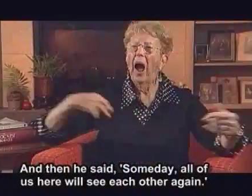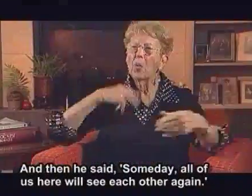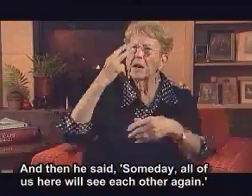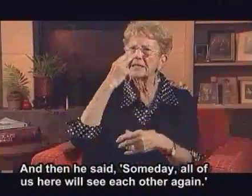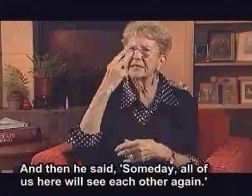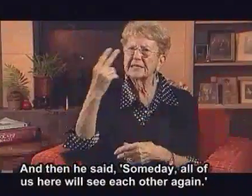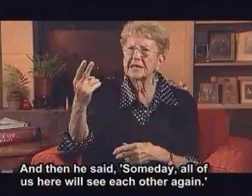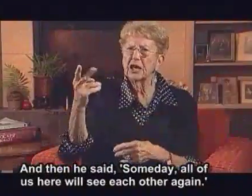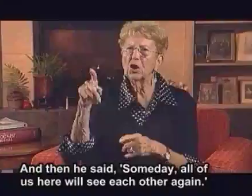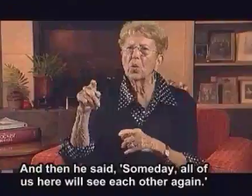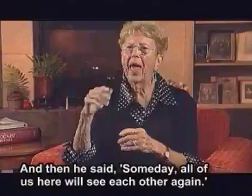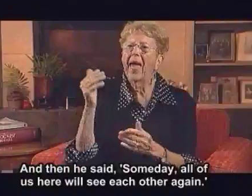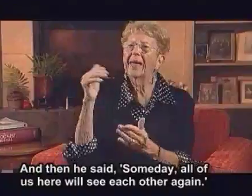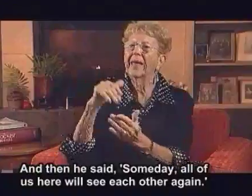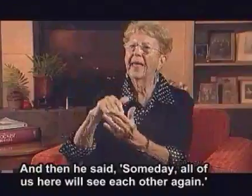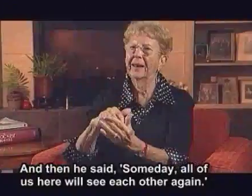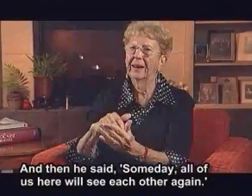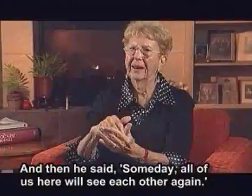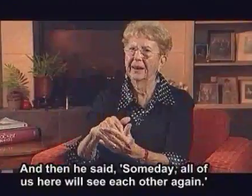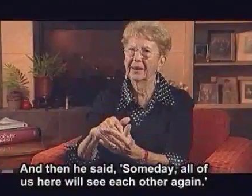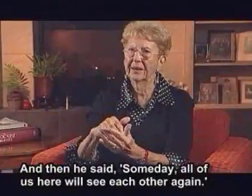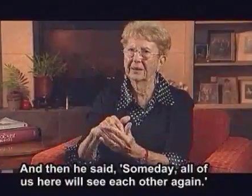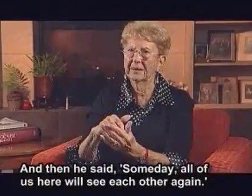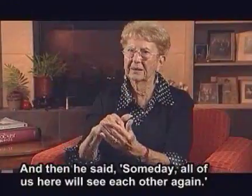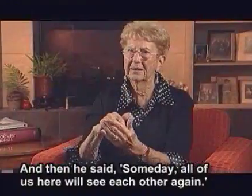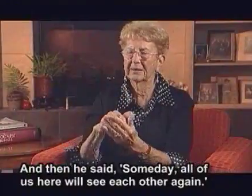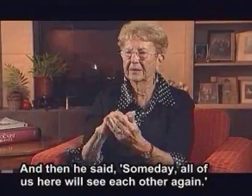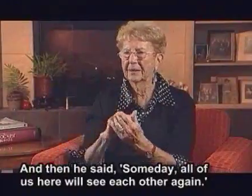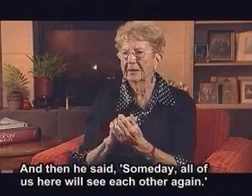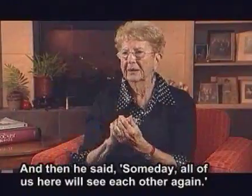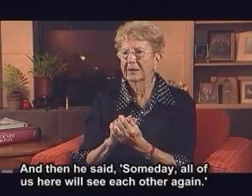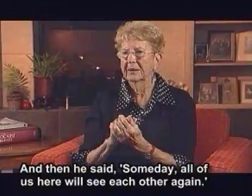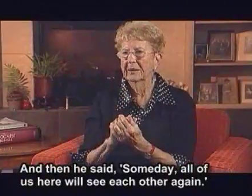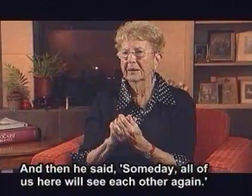"Someday, all of us here will see each other again."